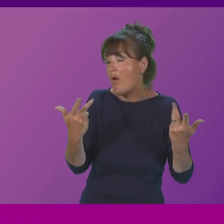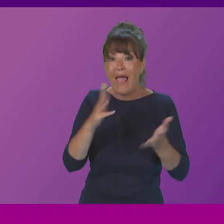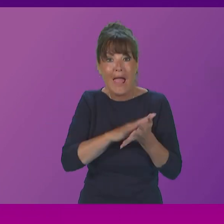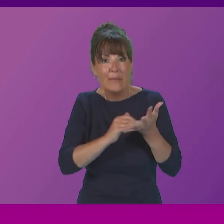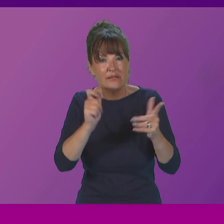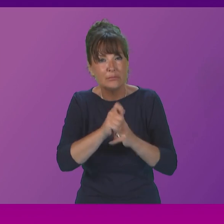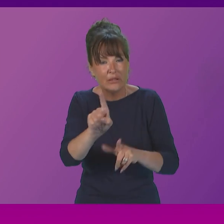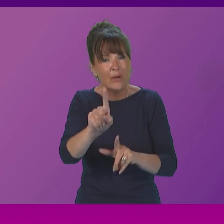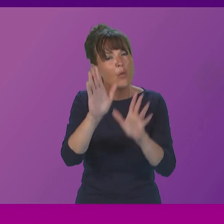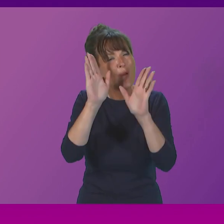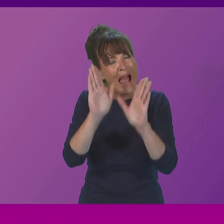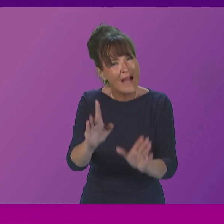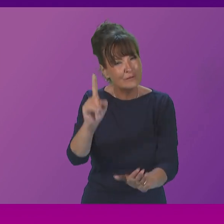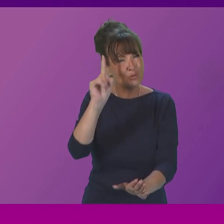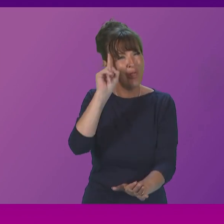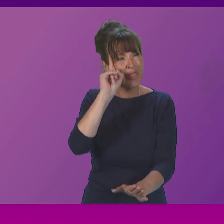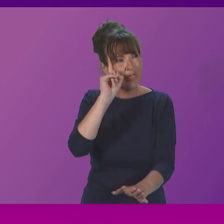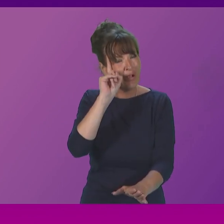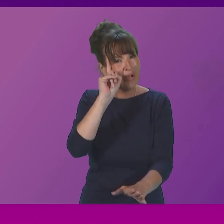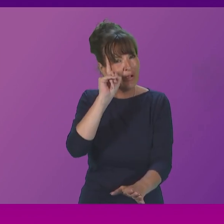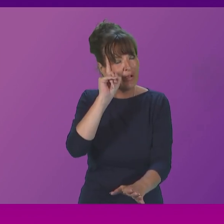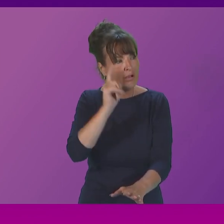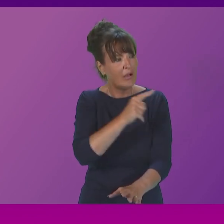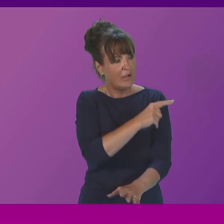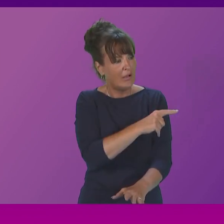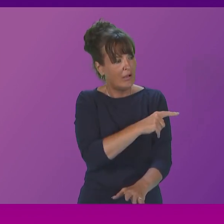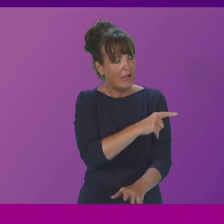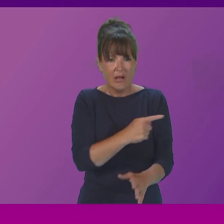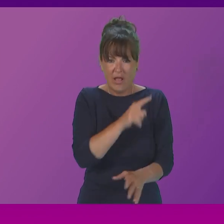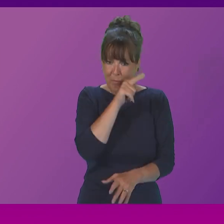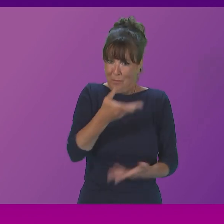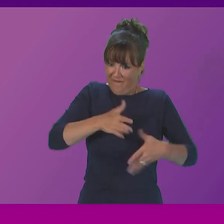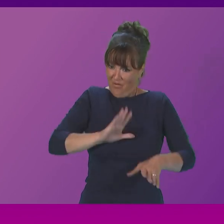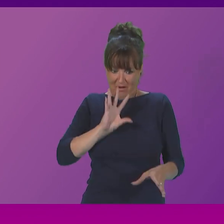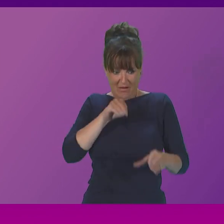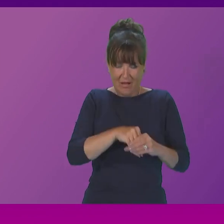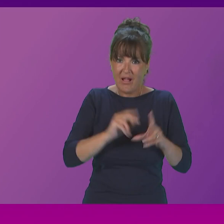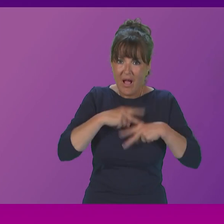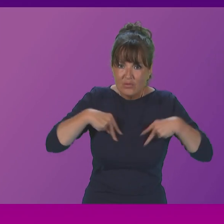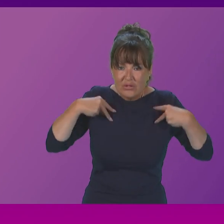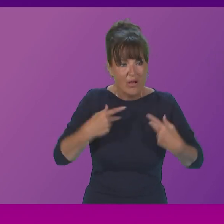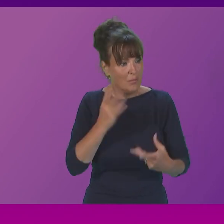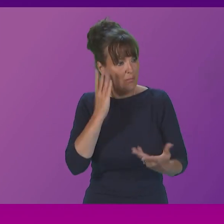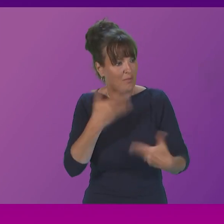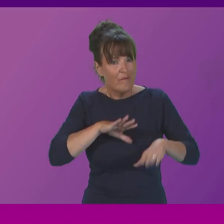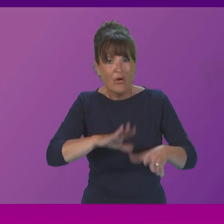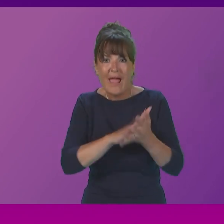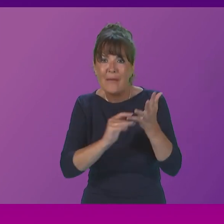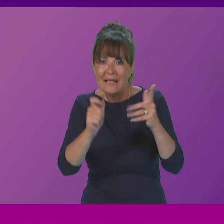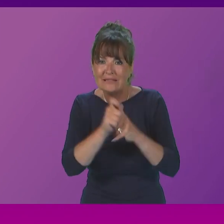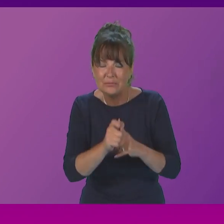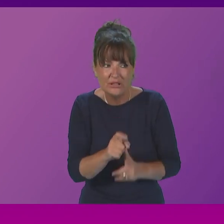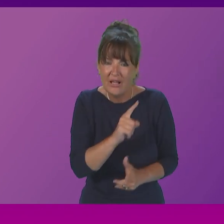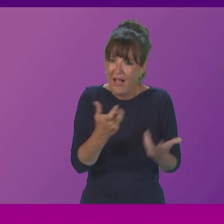about the barriers that stop them from getting there or thinking politics is for them in the first place and what happens when they reach that